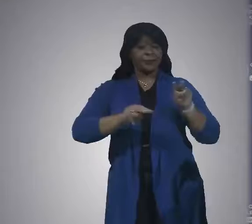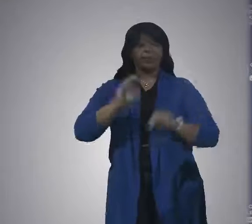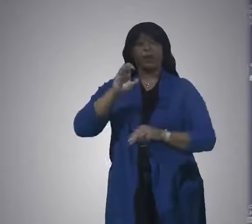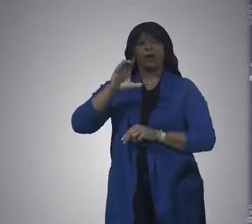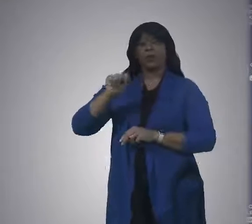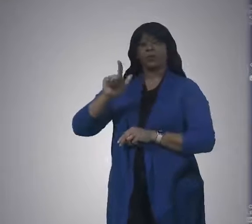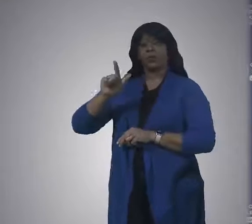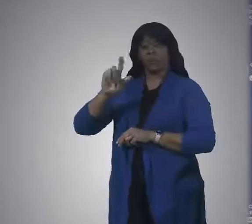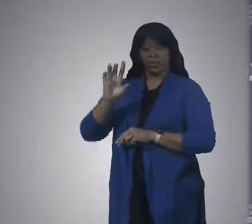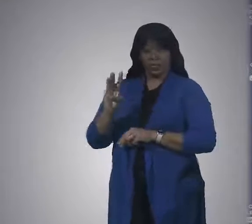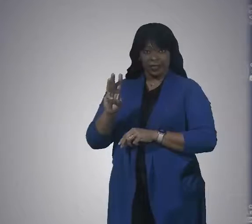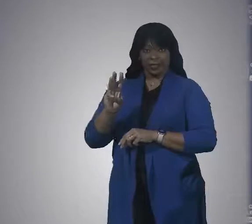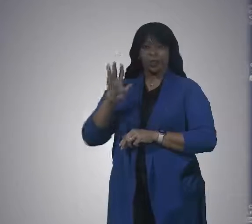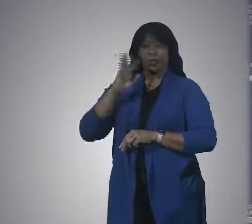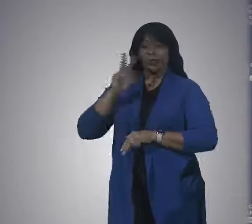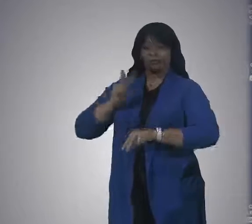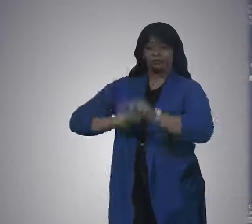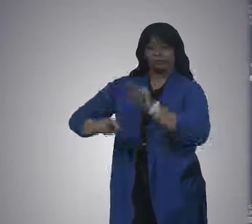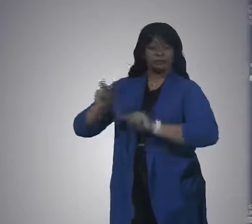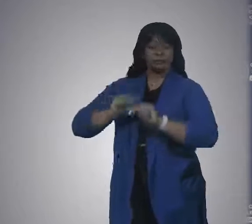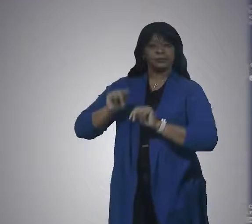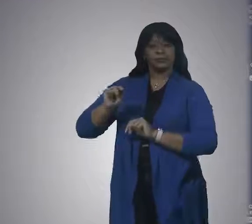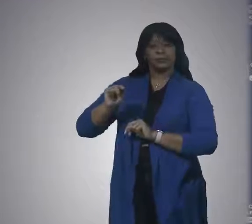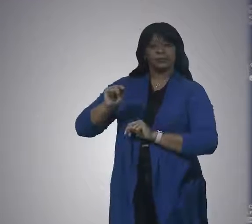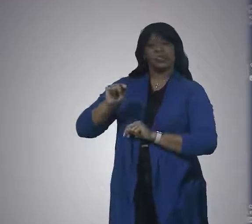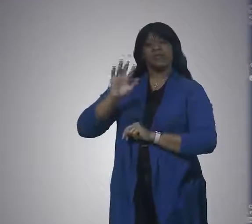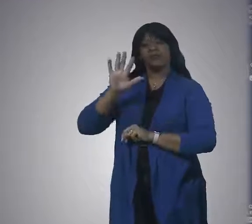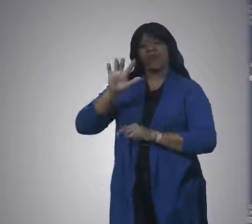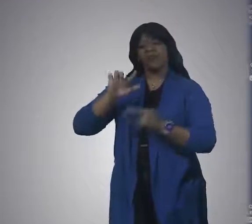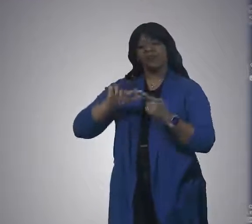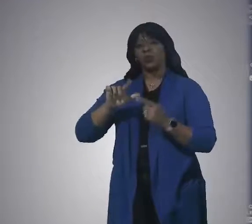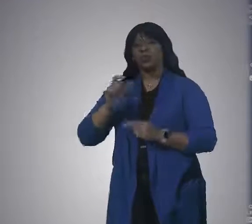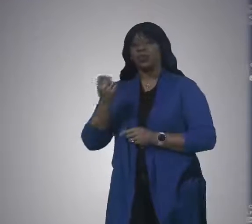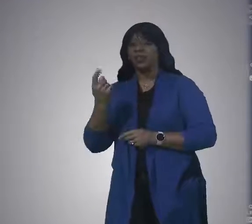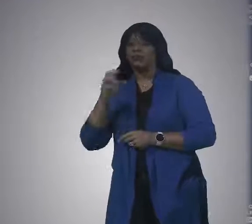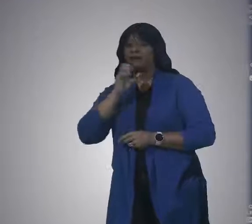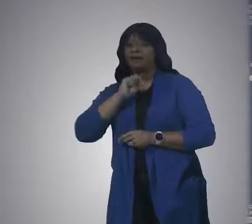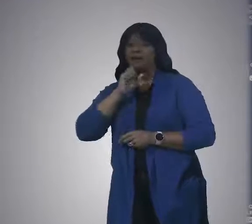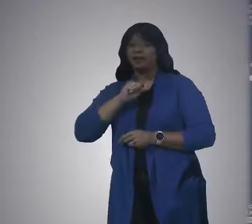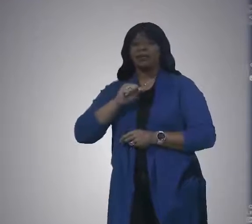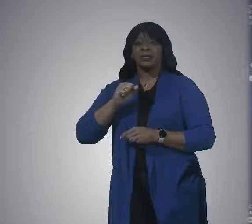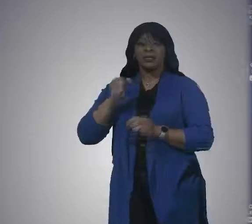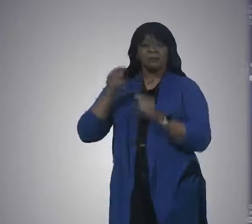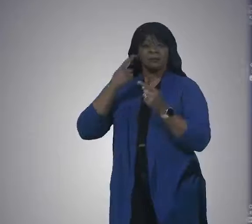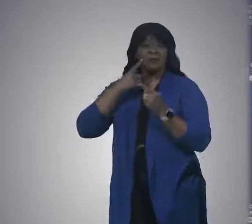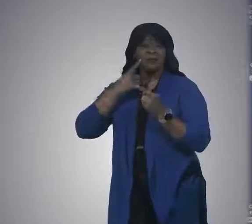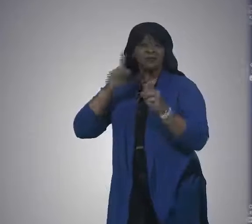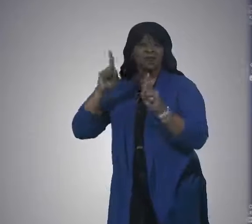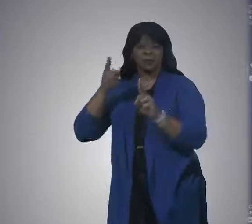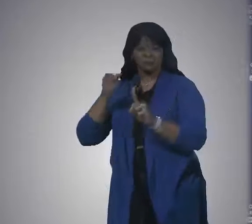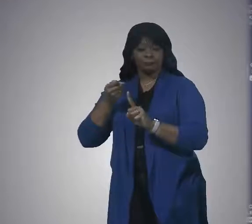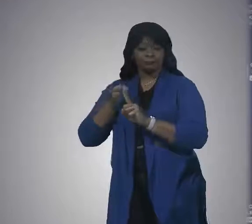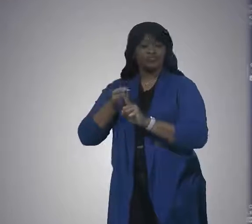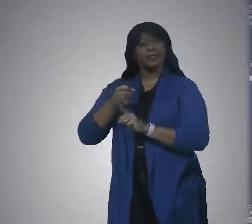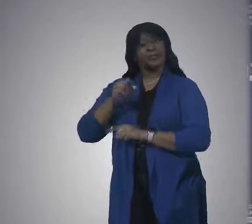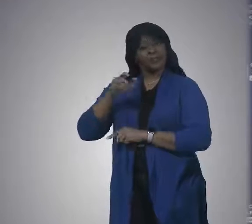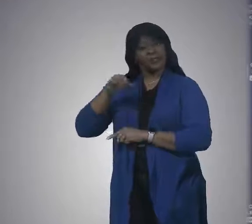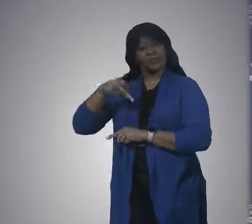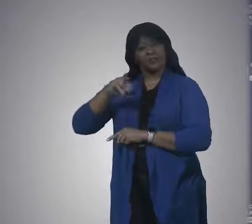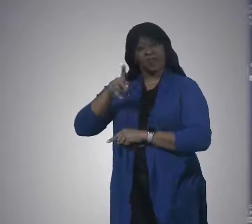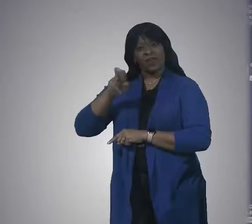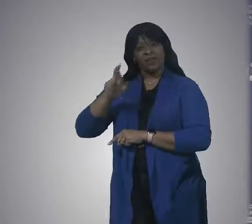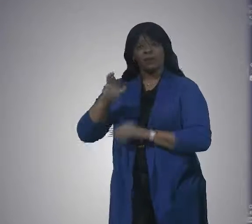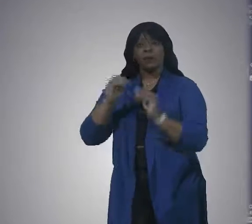October 26th, they will examine 5 to 11-year-old efficacy of the Pfizer booster. So there is some more